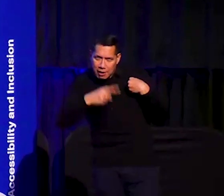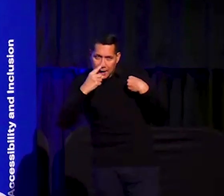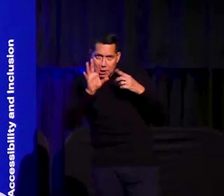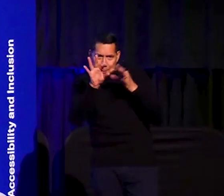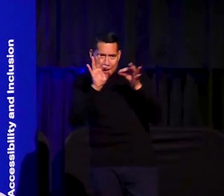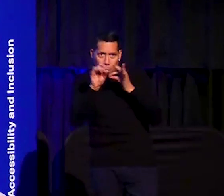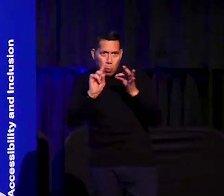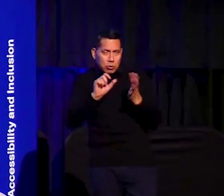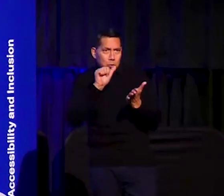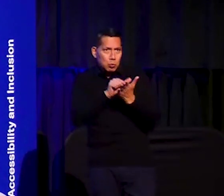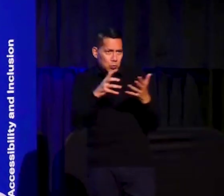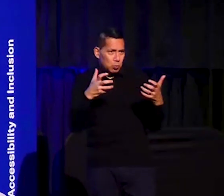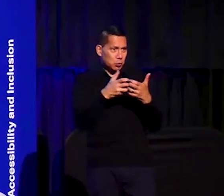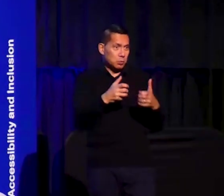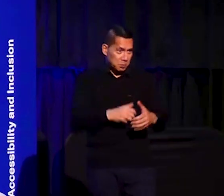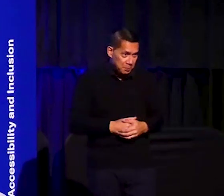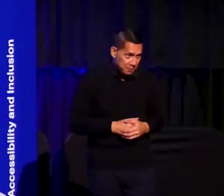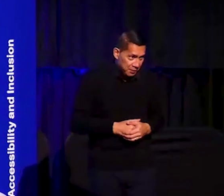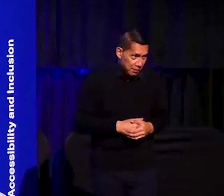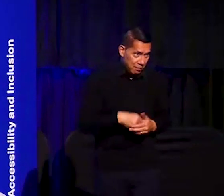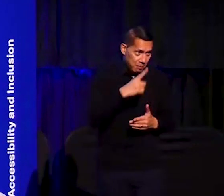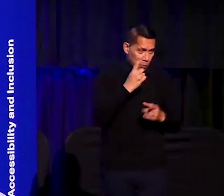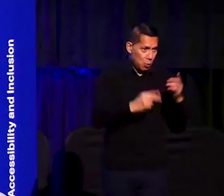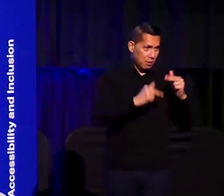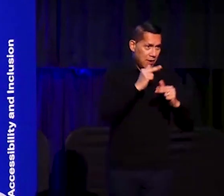that are relevant for designers. Highly recommend.